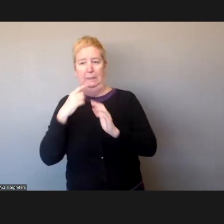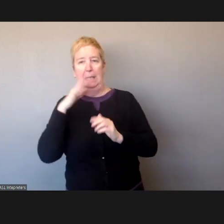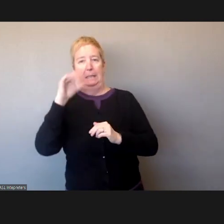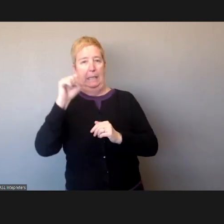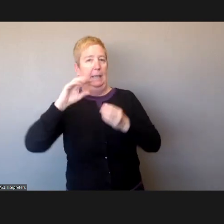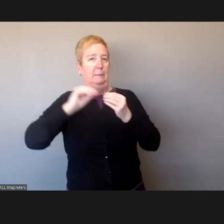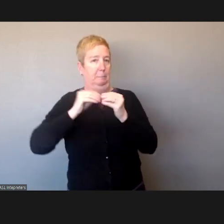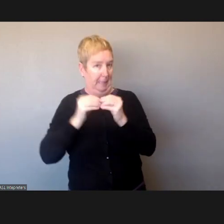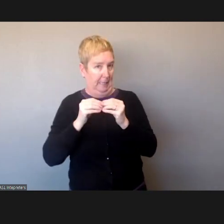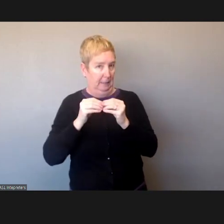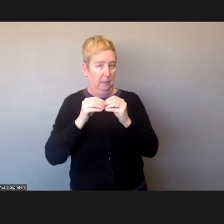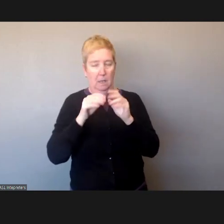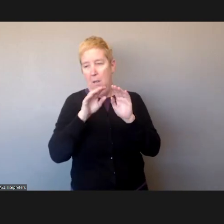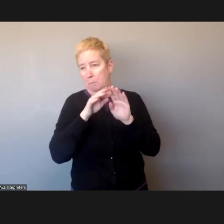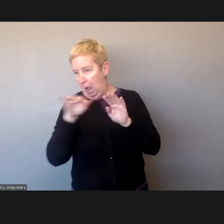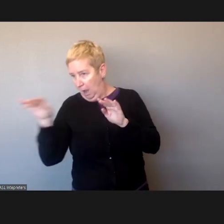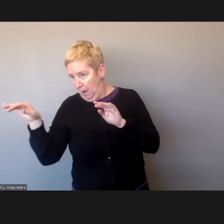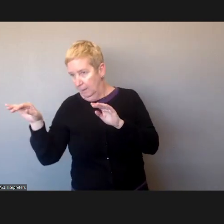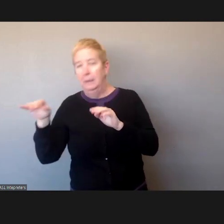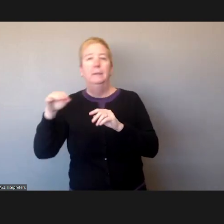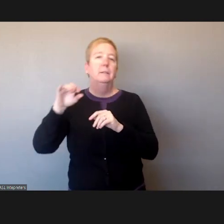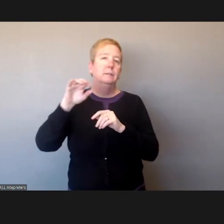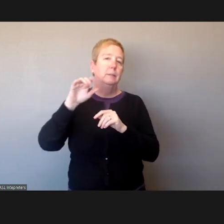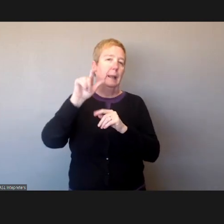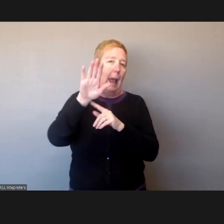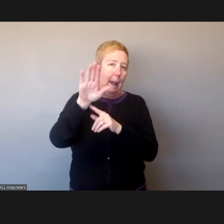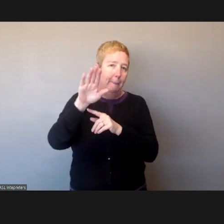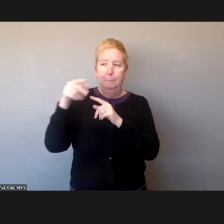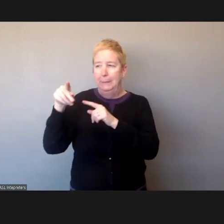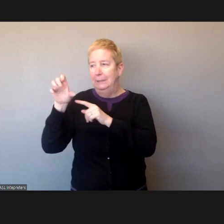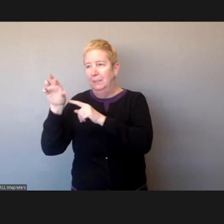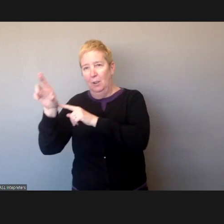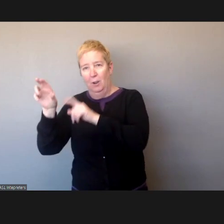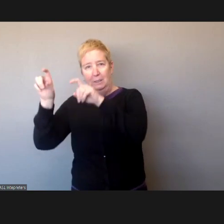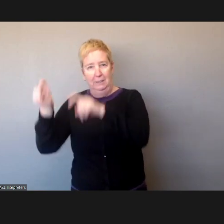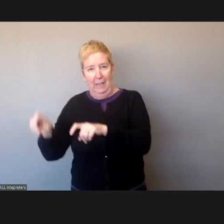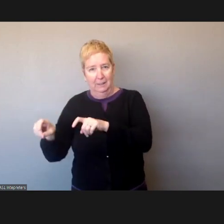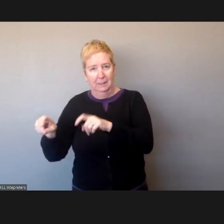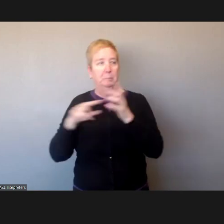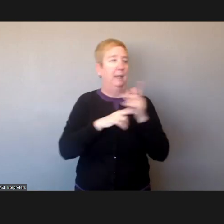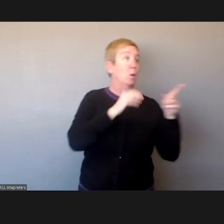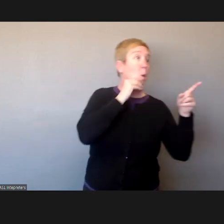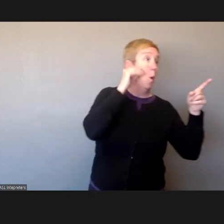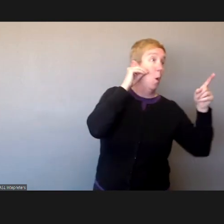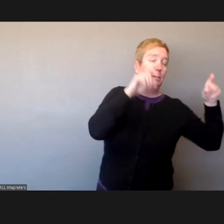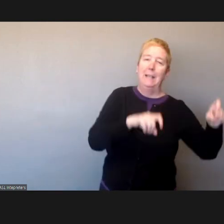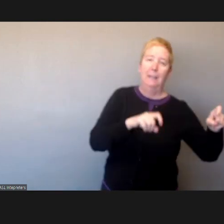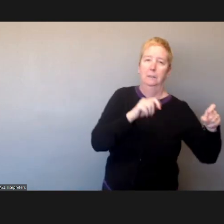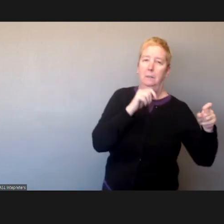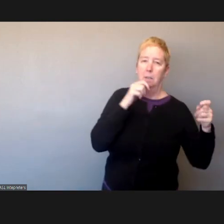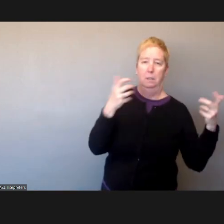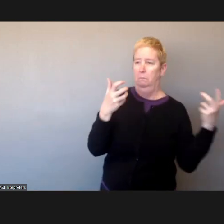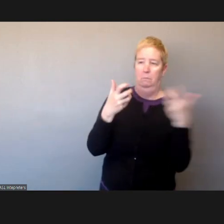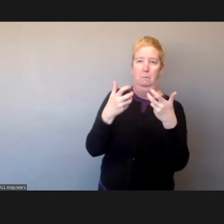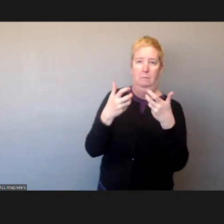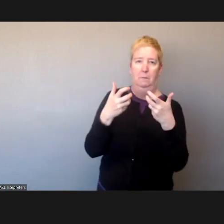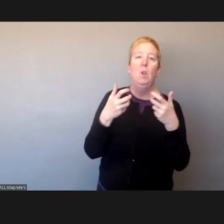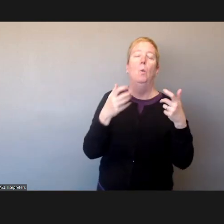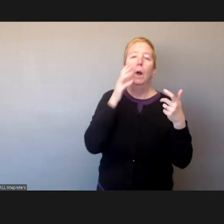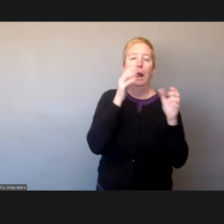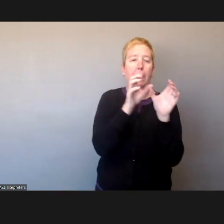still require a laboratory test positive for that. Second, what